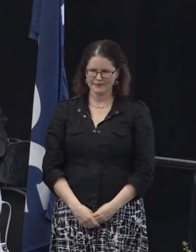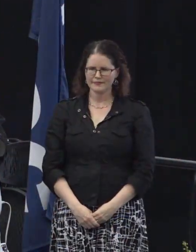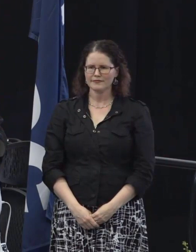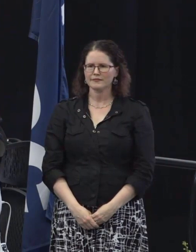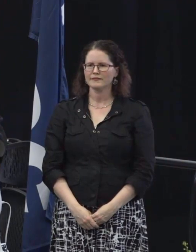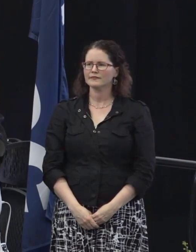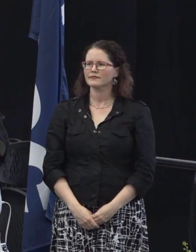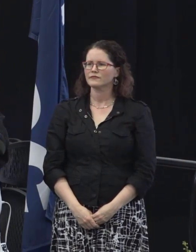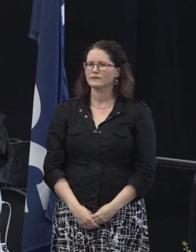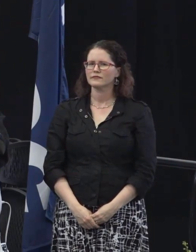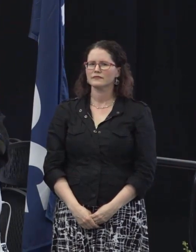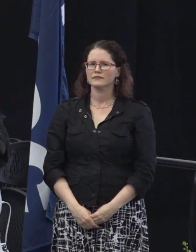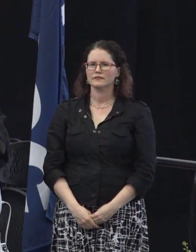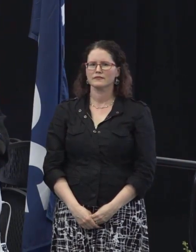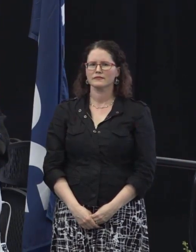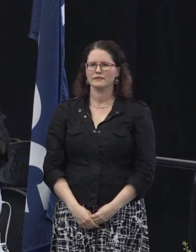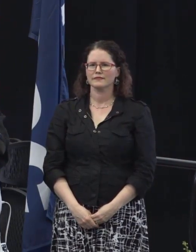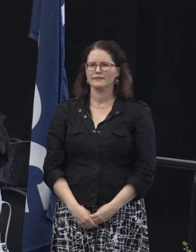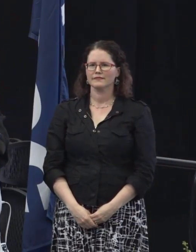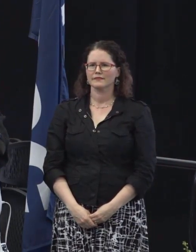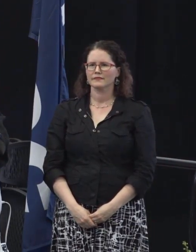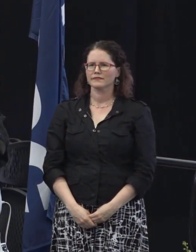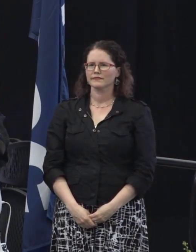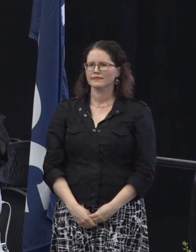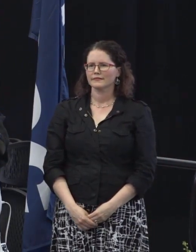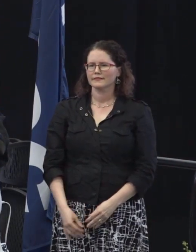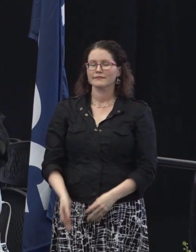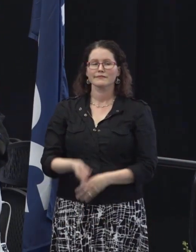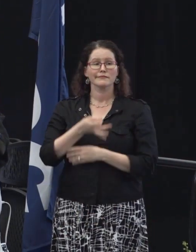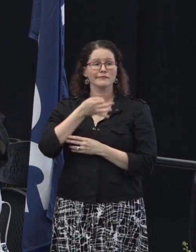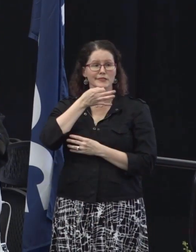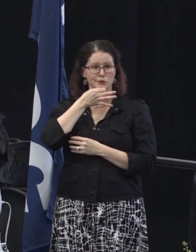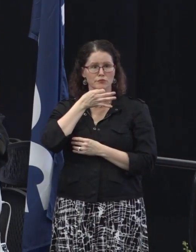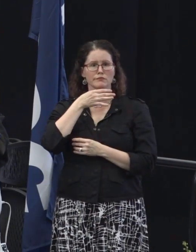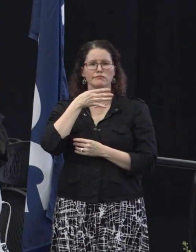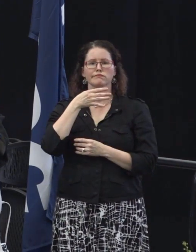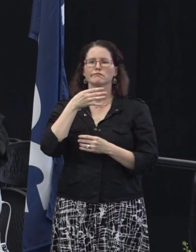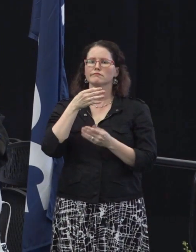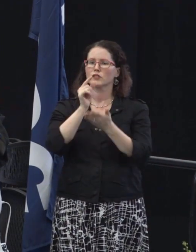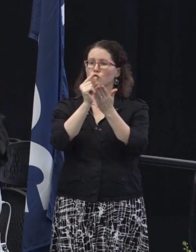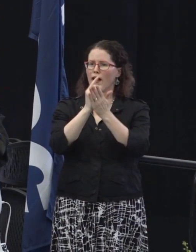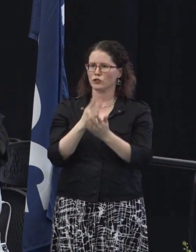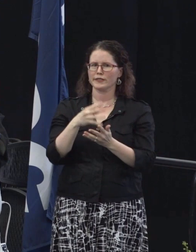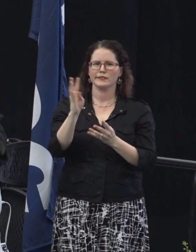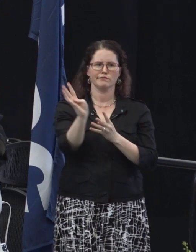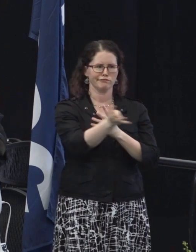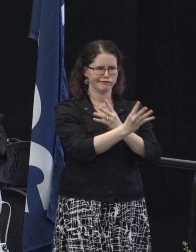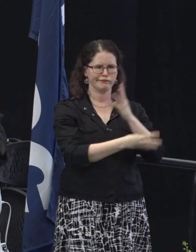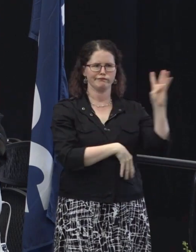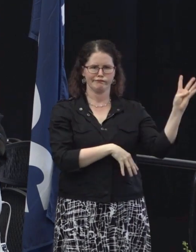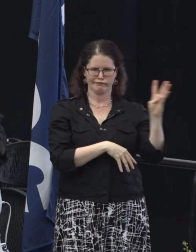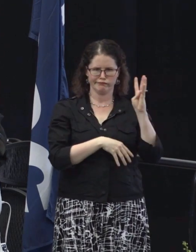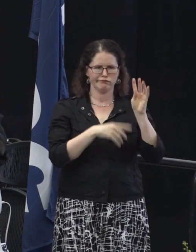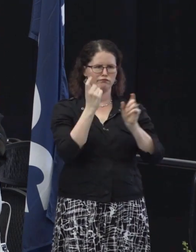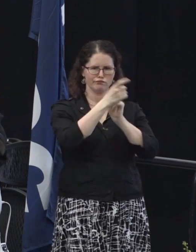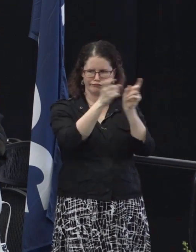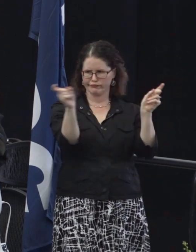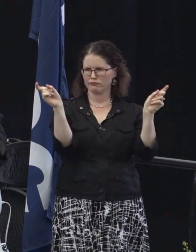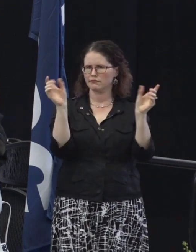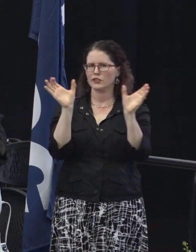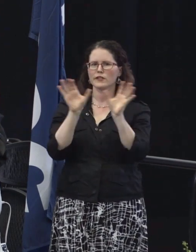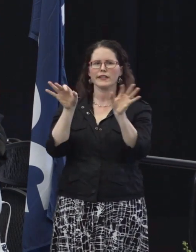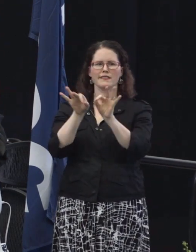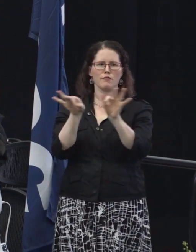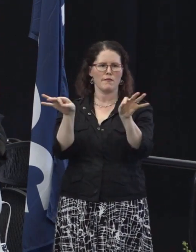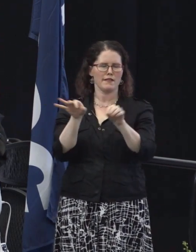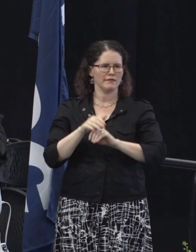In just a few moments, we will present our graduates with their diplomas and certificates. But before we do that, it is